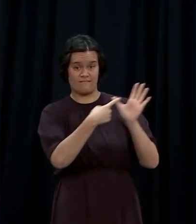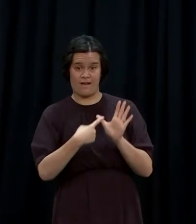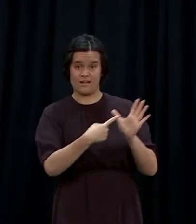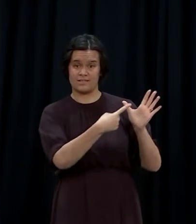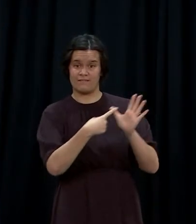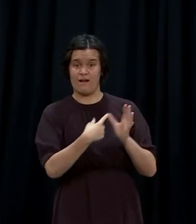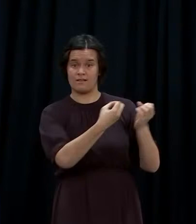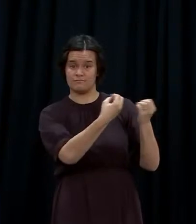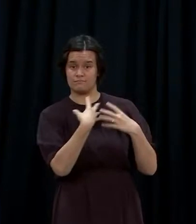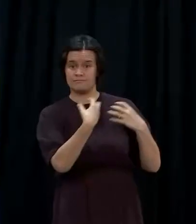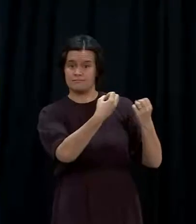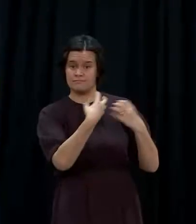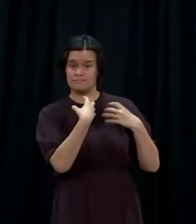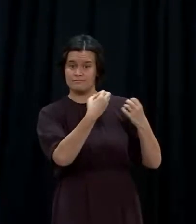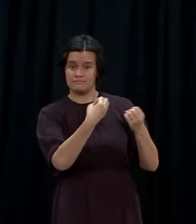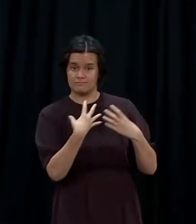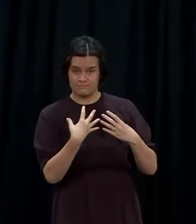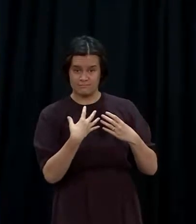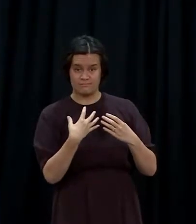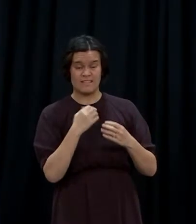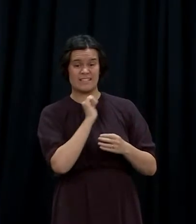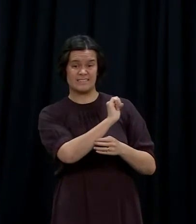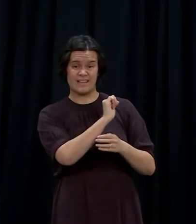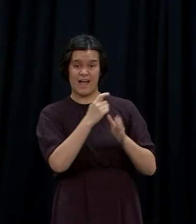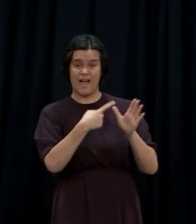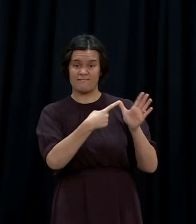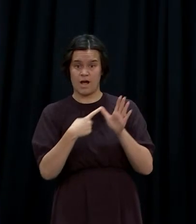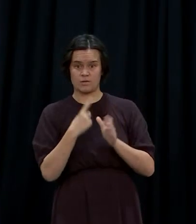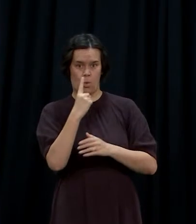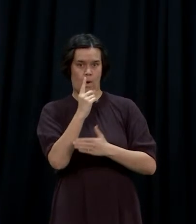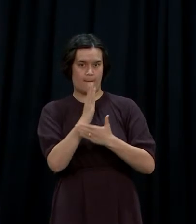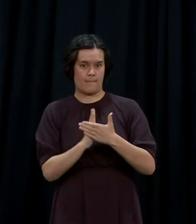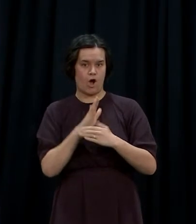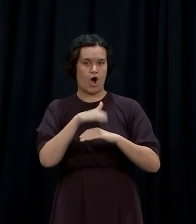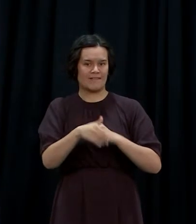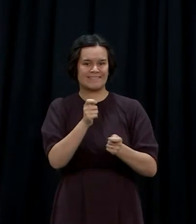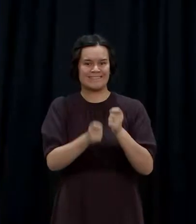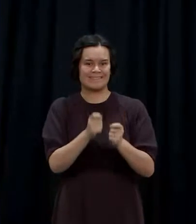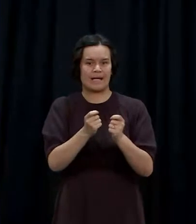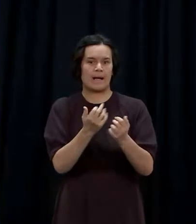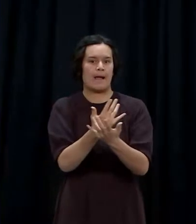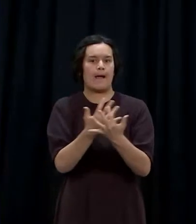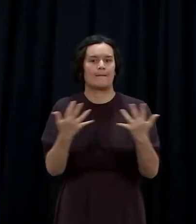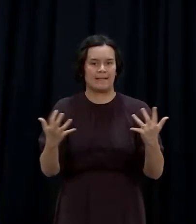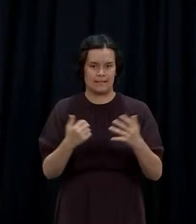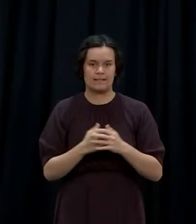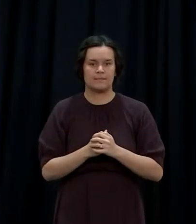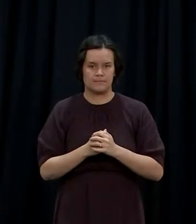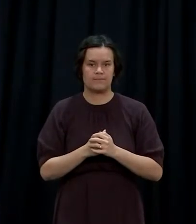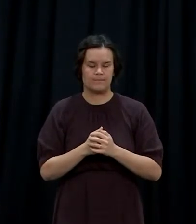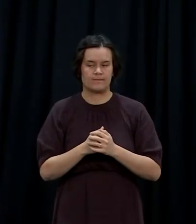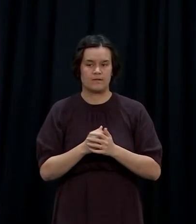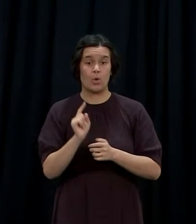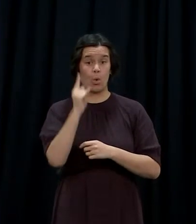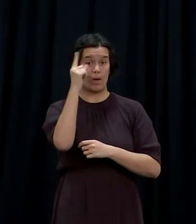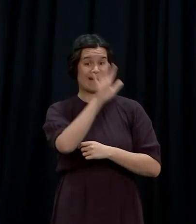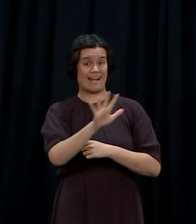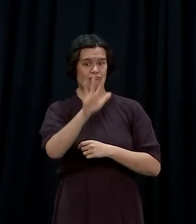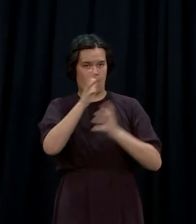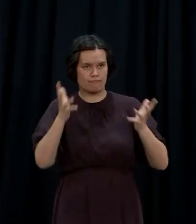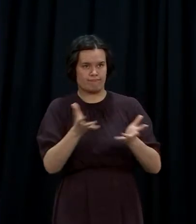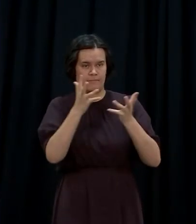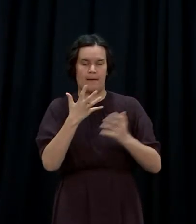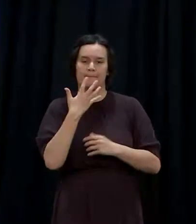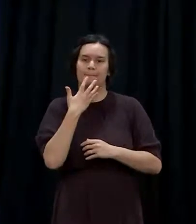about alert levels, is the level of testing that is undertaken. And in the Auckland area particularly, we do encourage people to